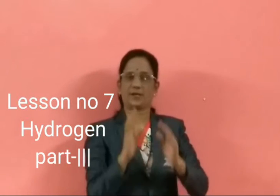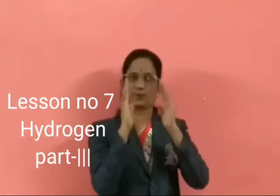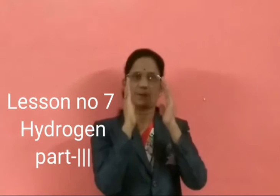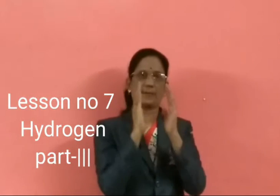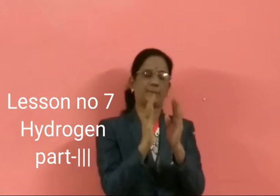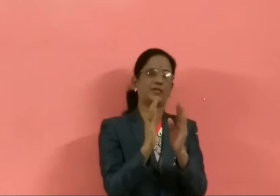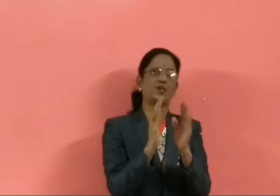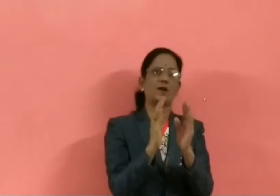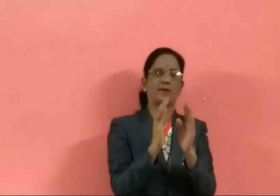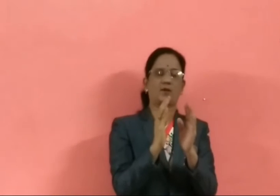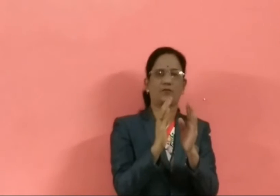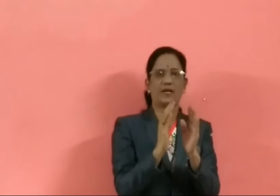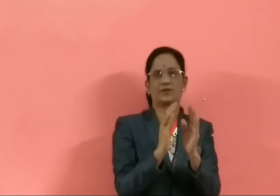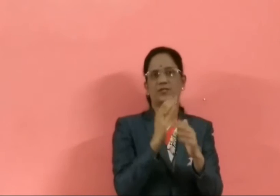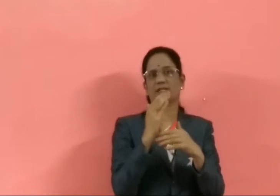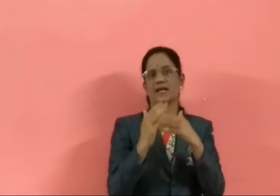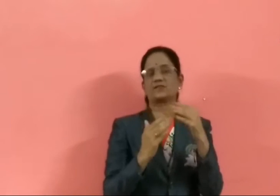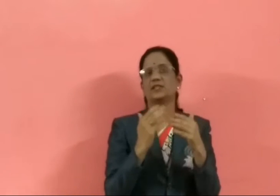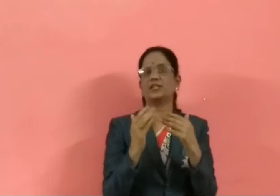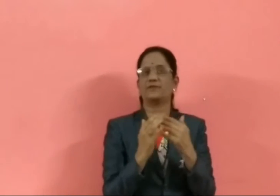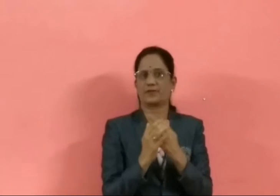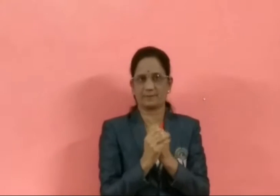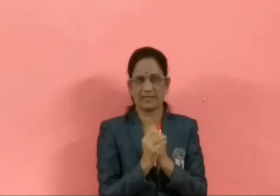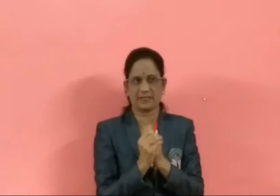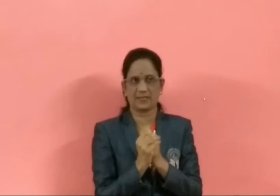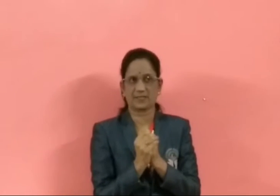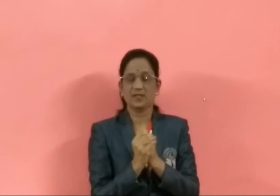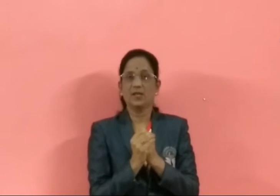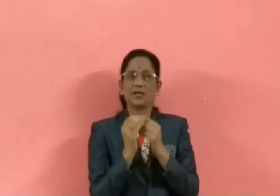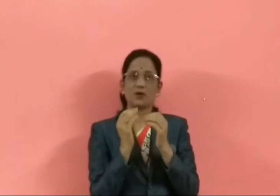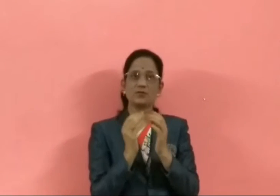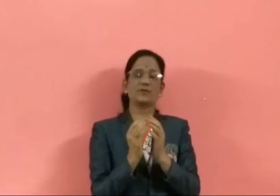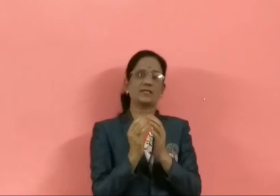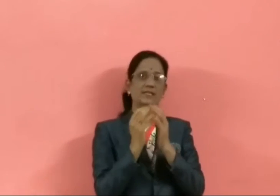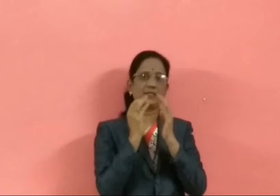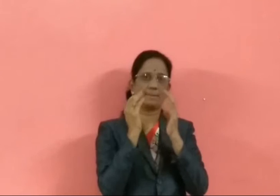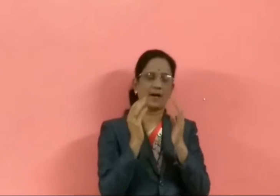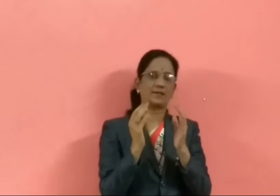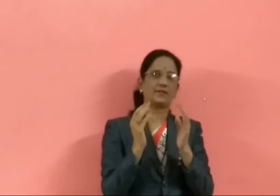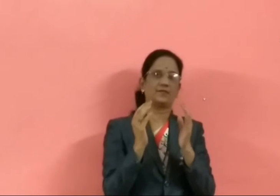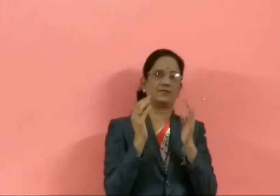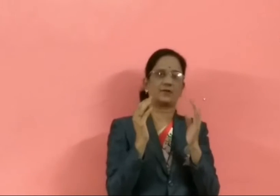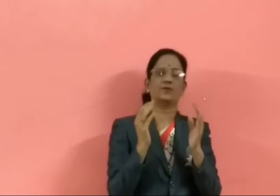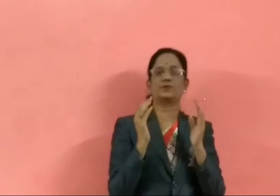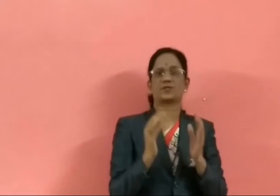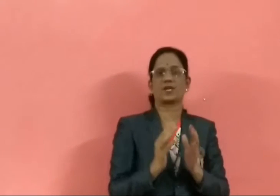to the preparation of hydrogen gas with the different methods. Now students, in the part 3rd we are going to start